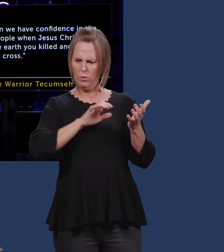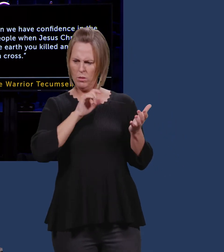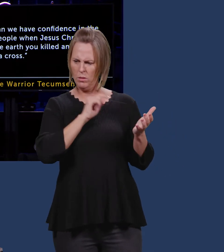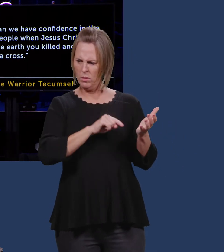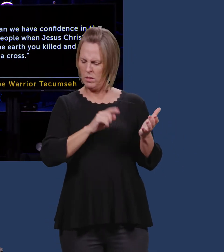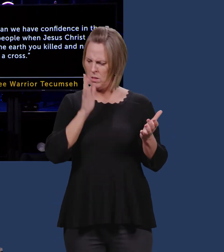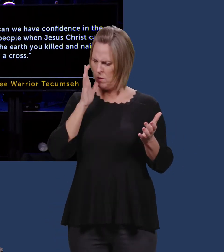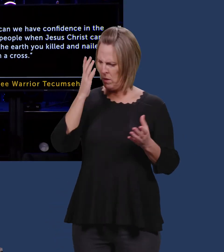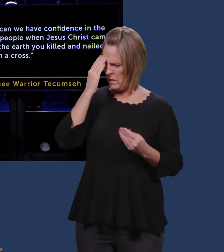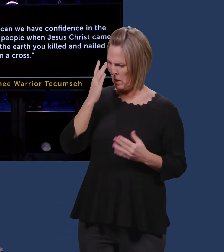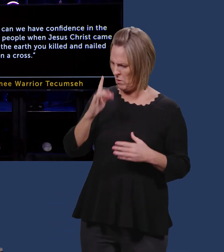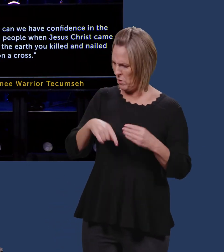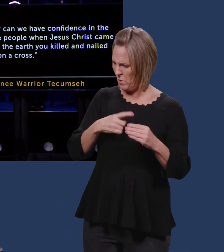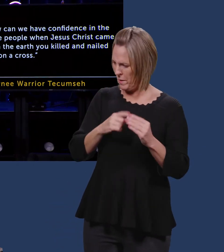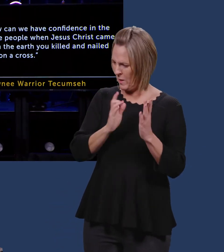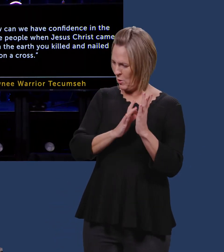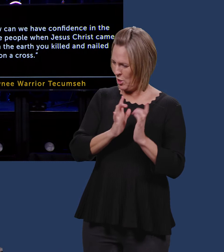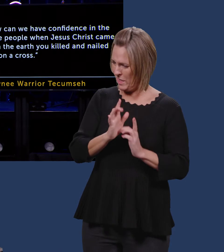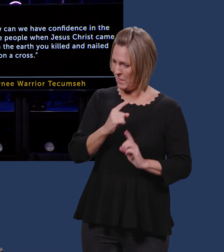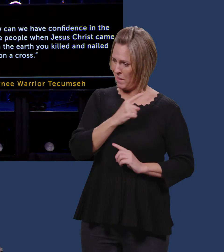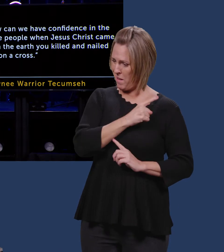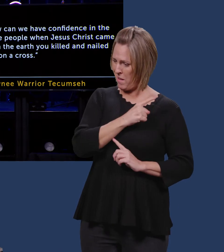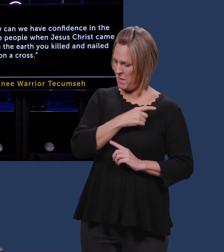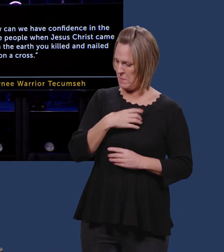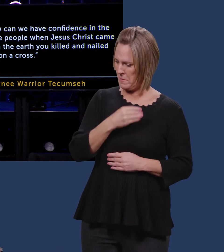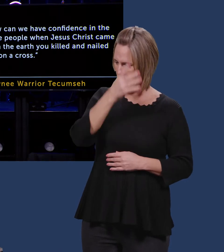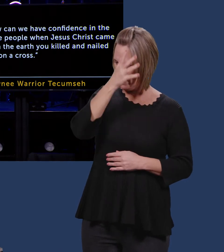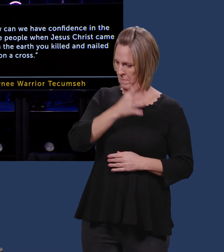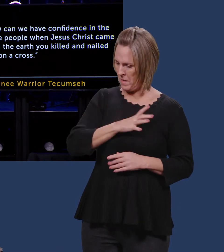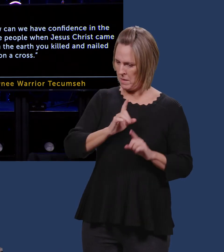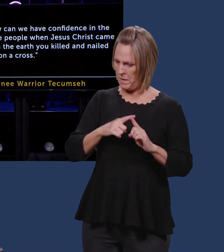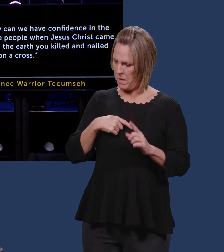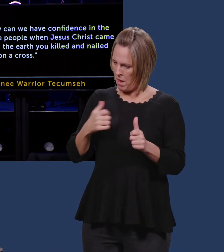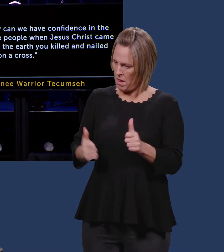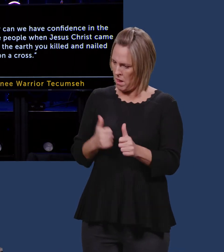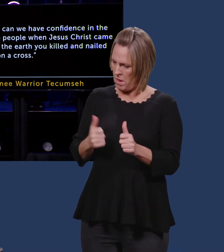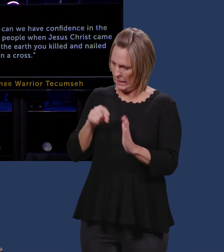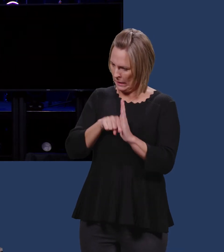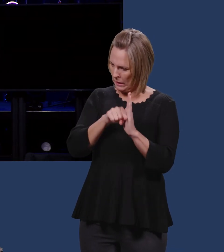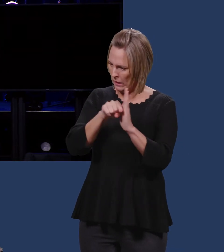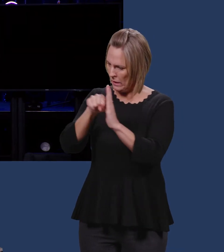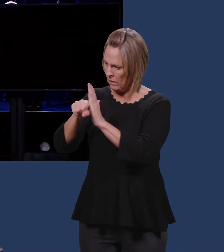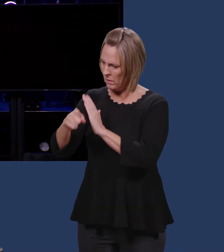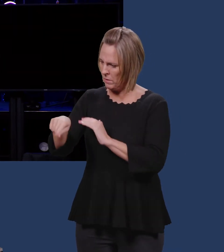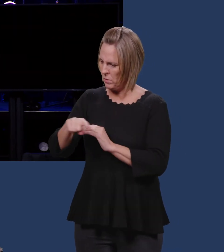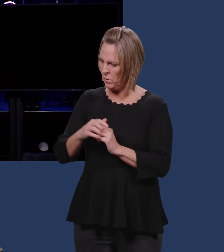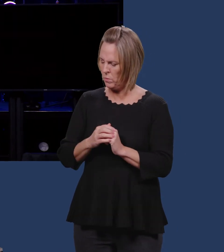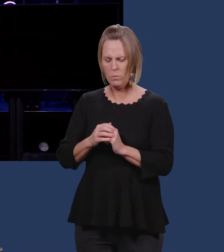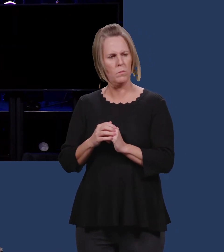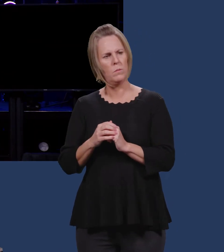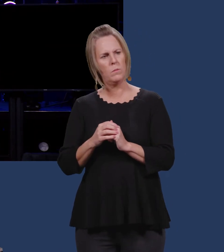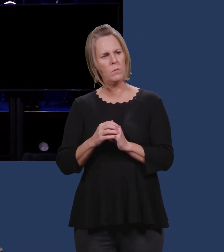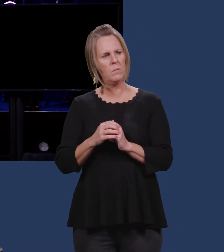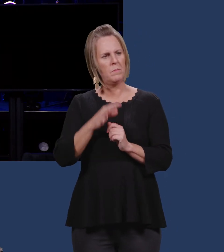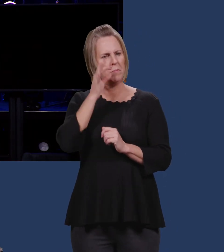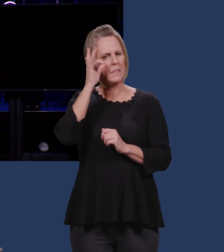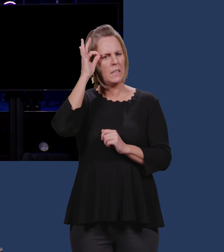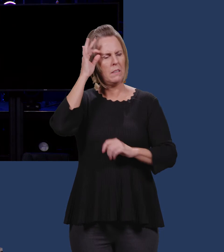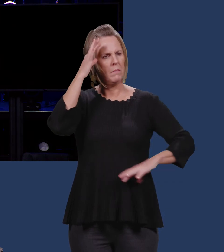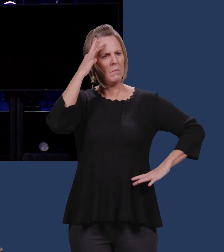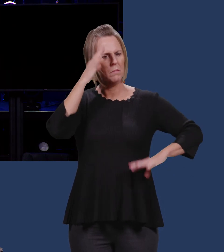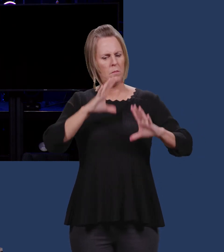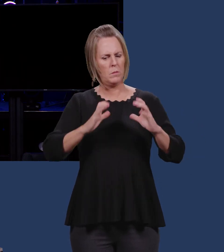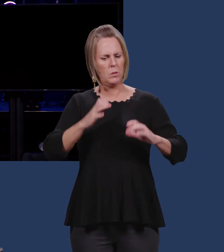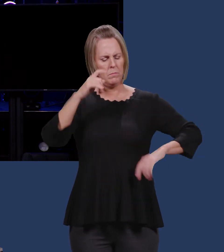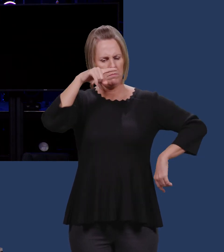about another white man, Jesus, that died to save them. He was, to put it mildly, a little